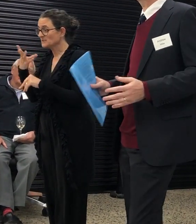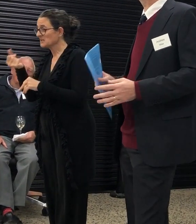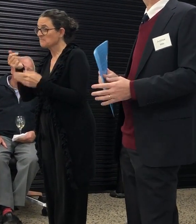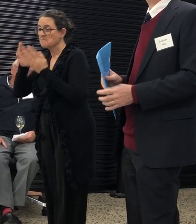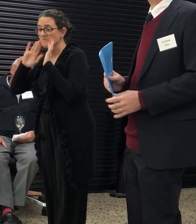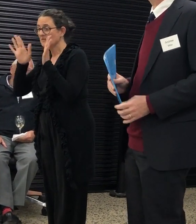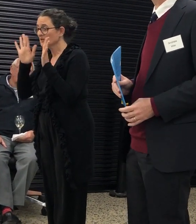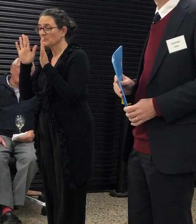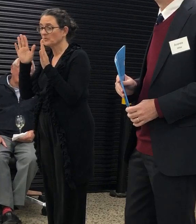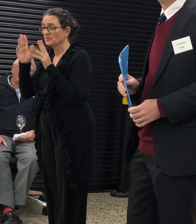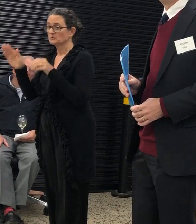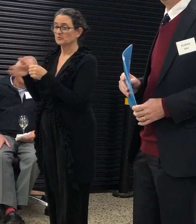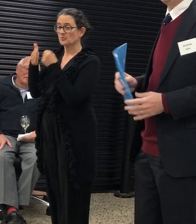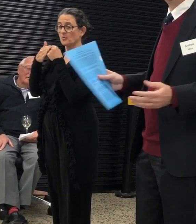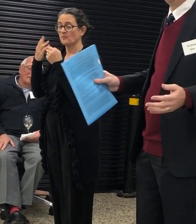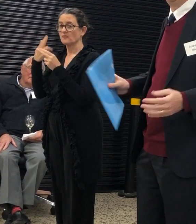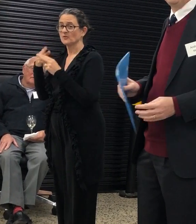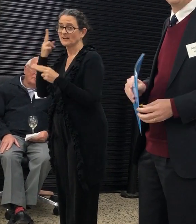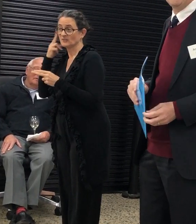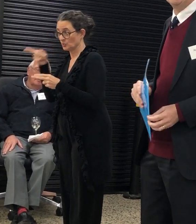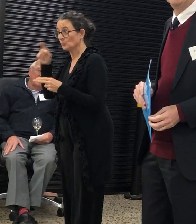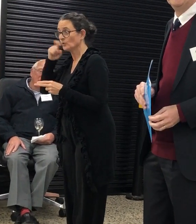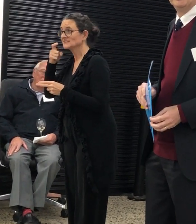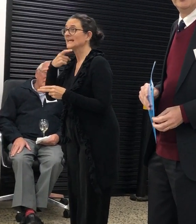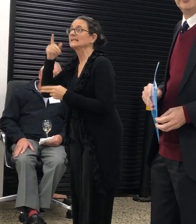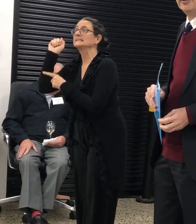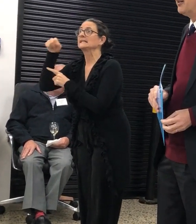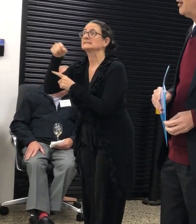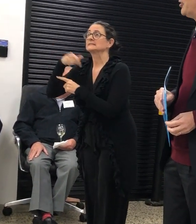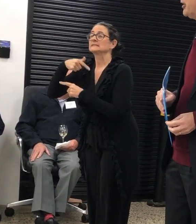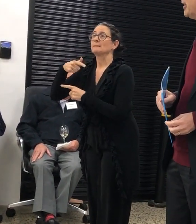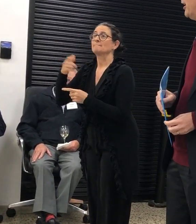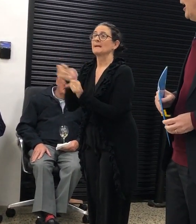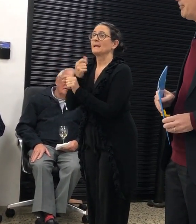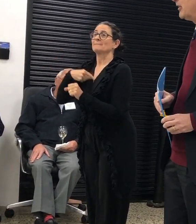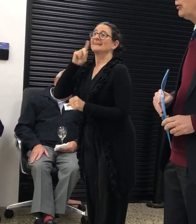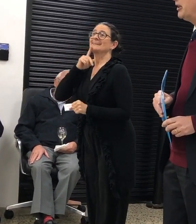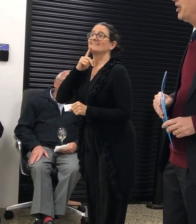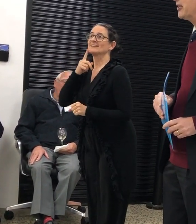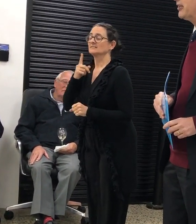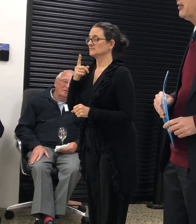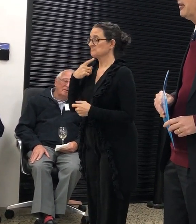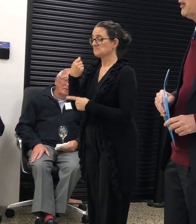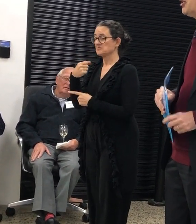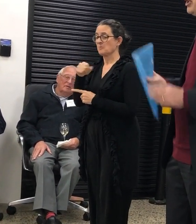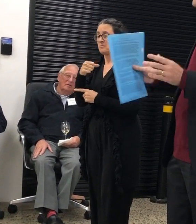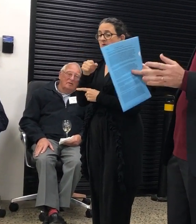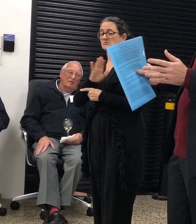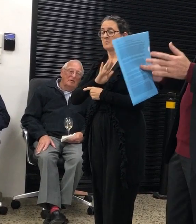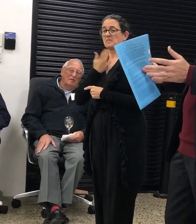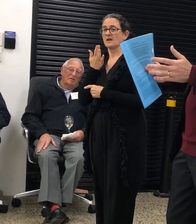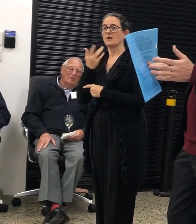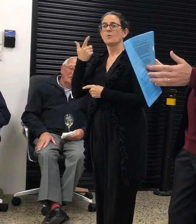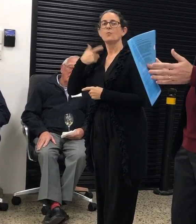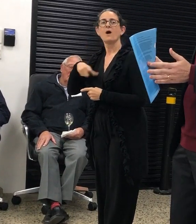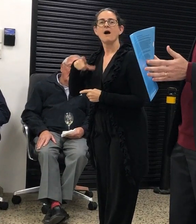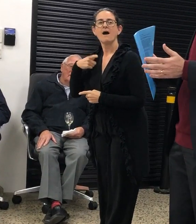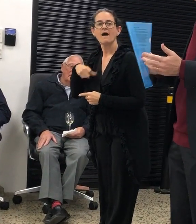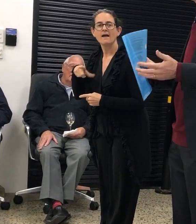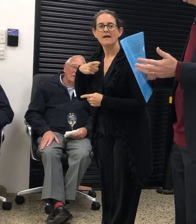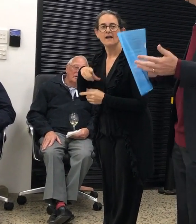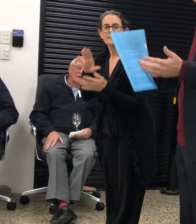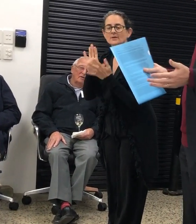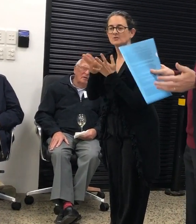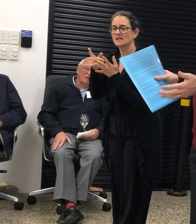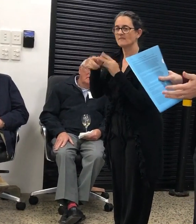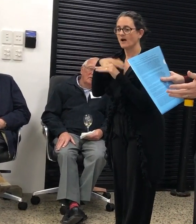miracle cure for deafness, surely you'd want that. And she said, absolutely not. And she explained, she said, because if